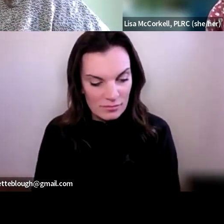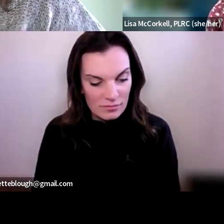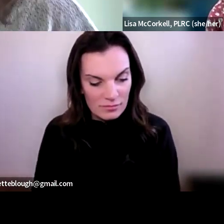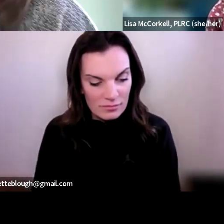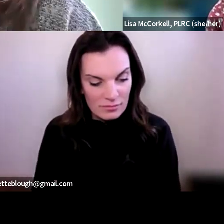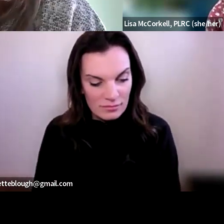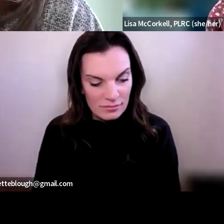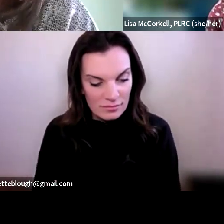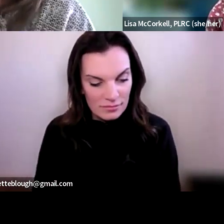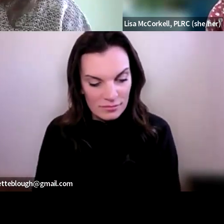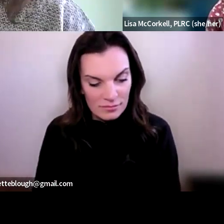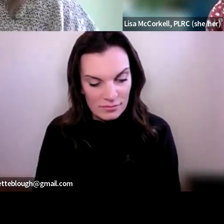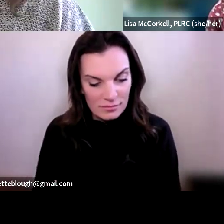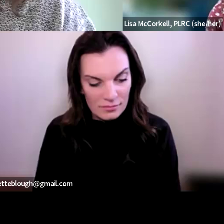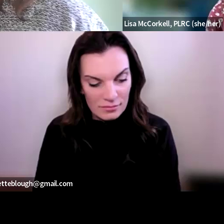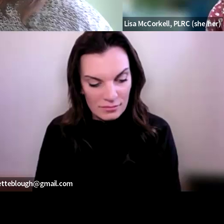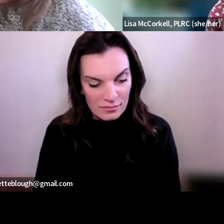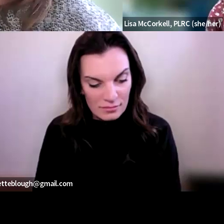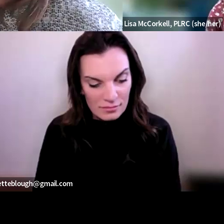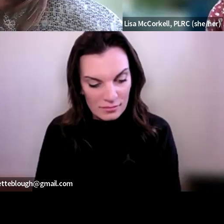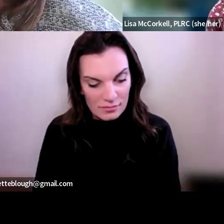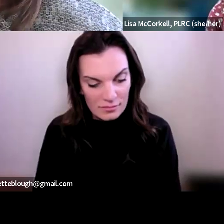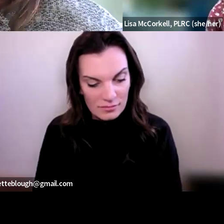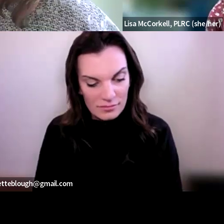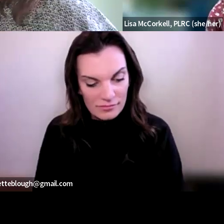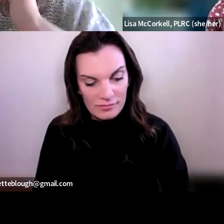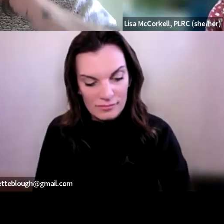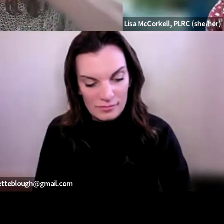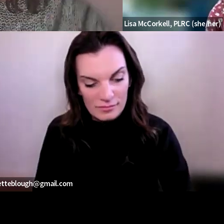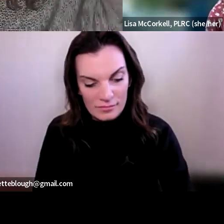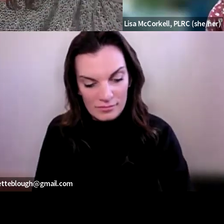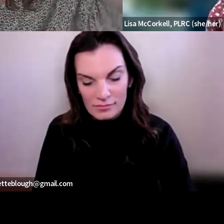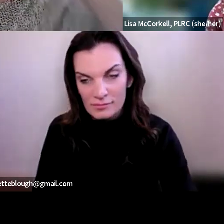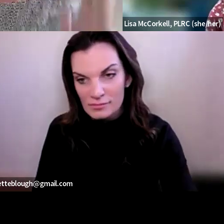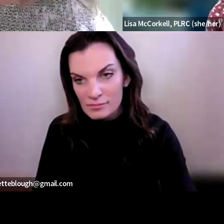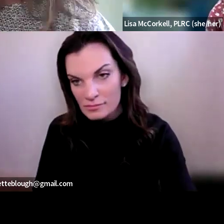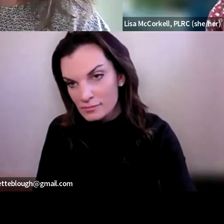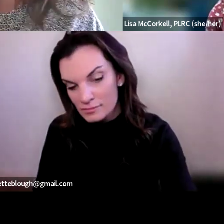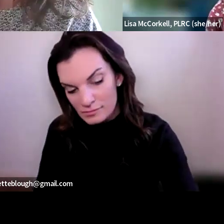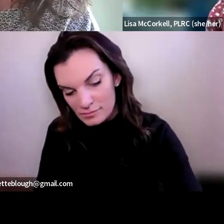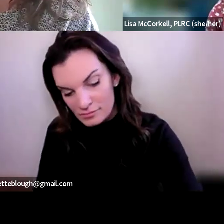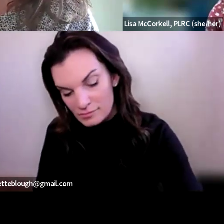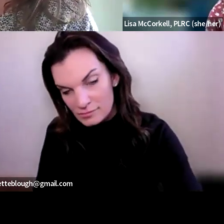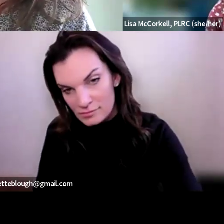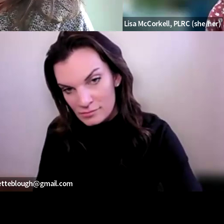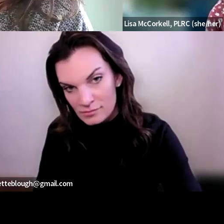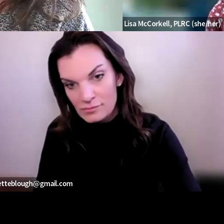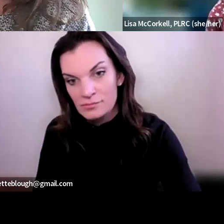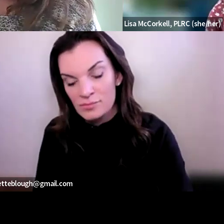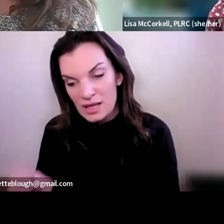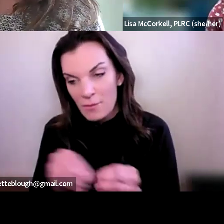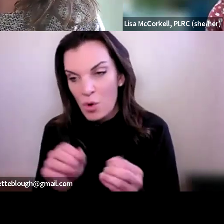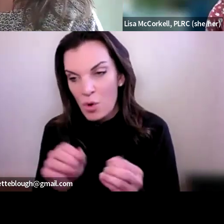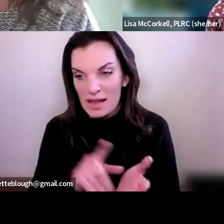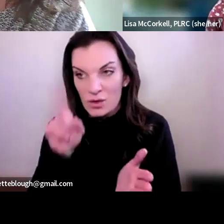Great. Yeah. And that's why, you know, this all ties back to, you know, the need for more medical research and the need for more people to